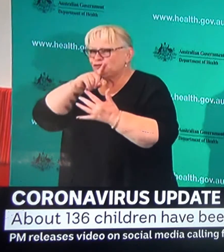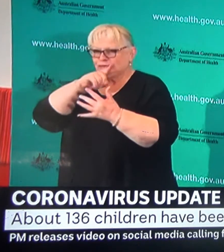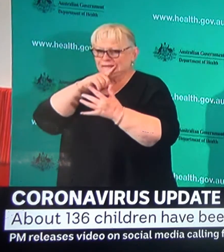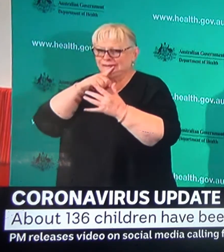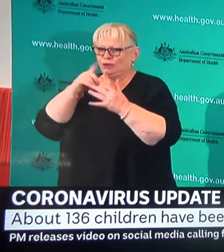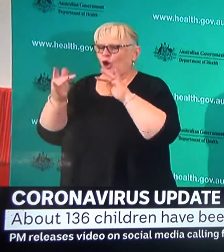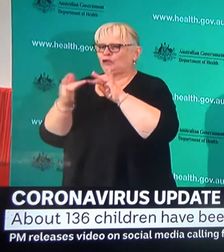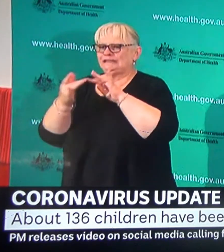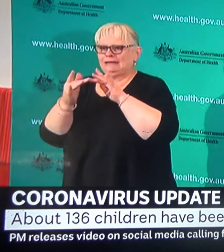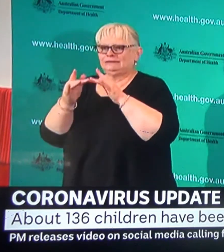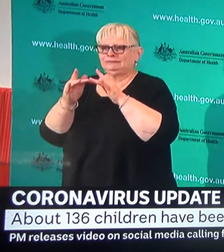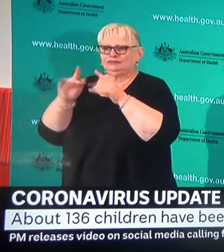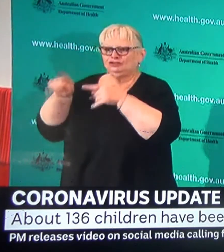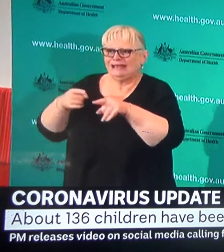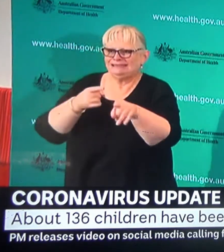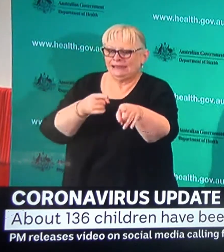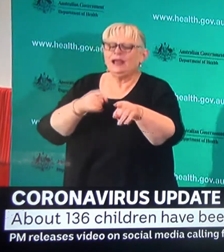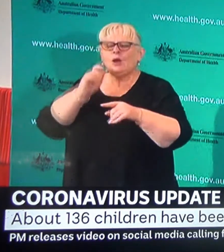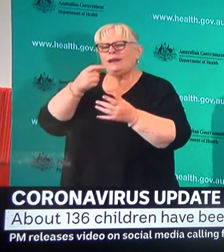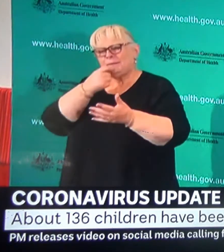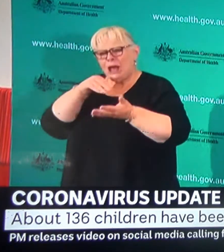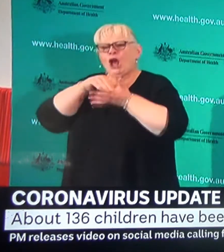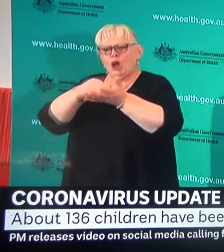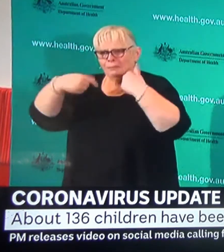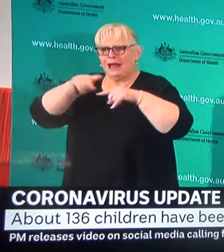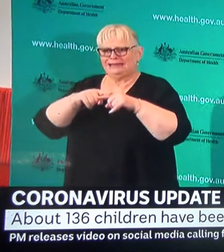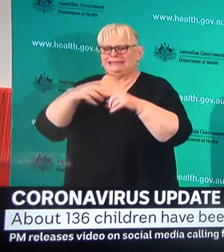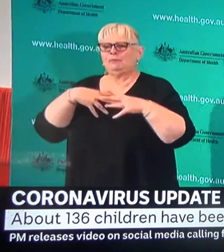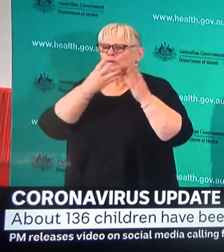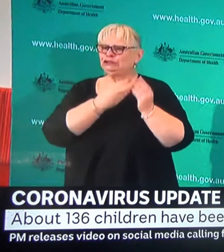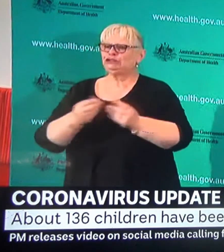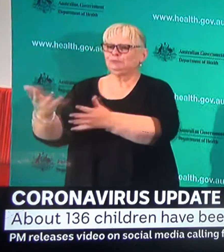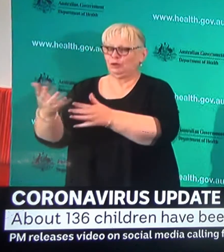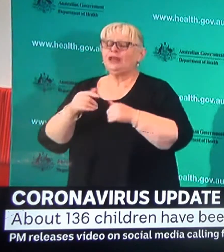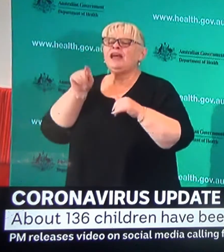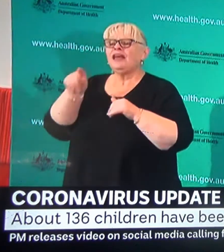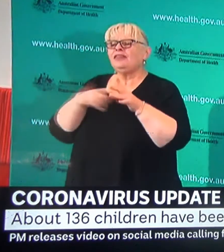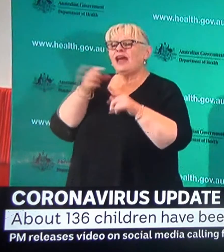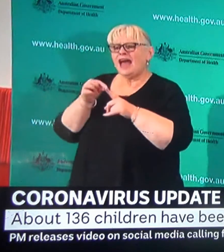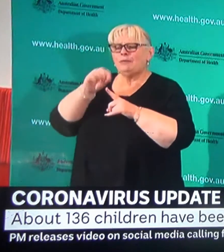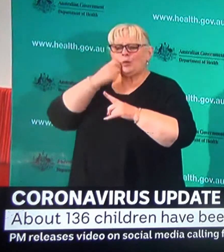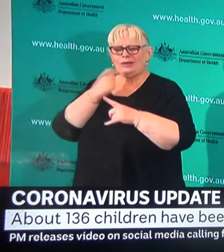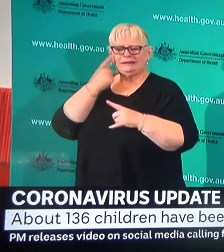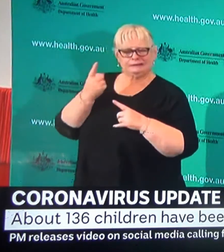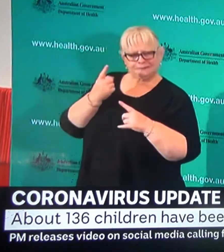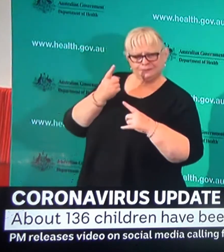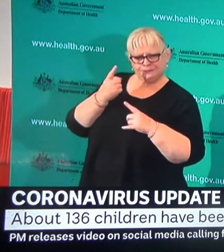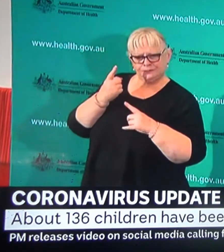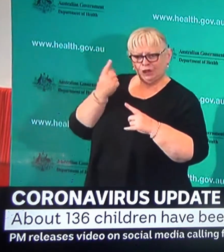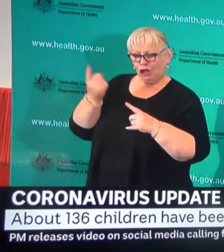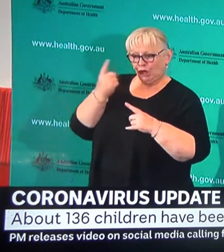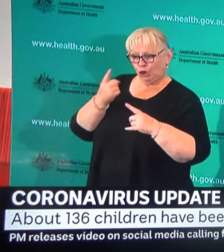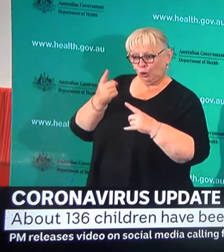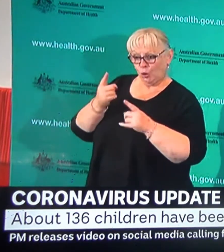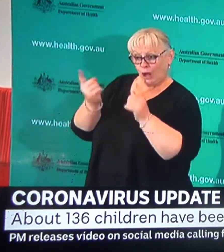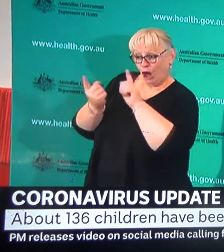units to streamline the contact tracing. What the app would actually do is be able to determine who you